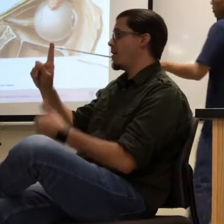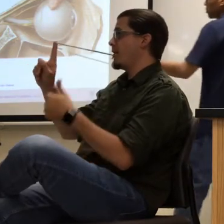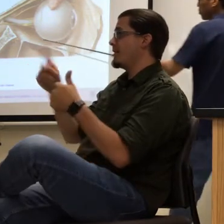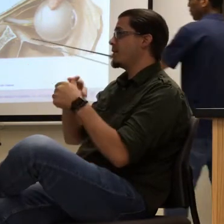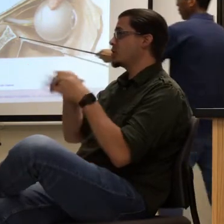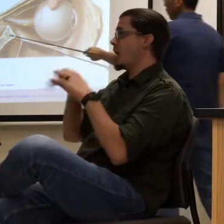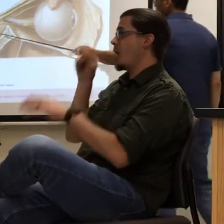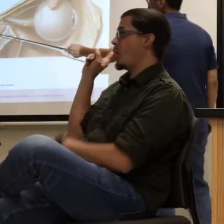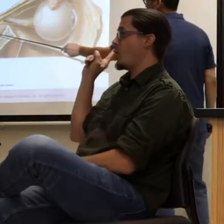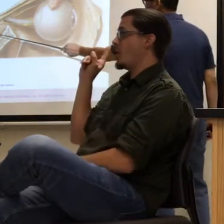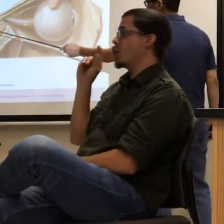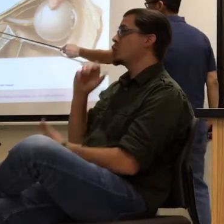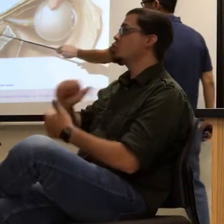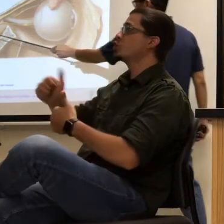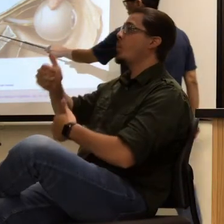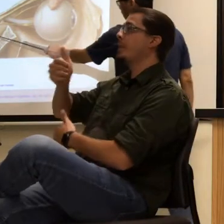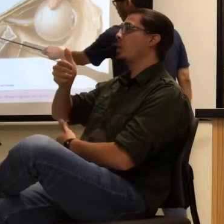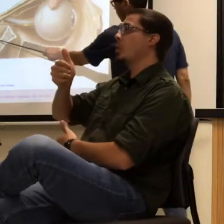here,